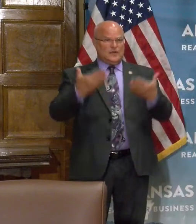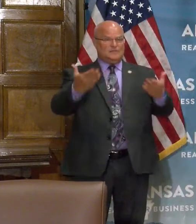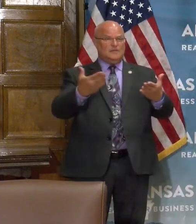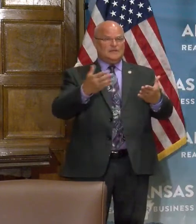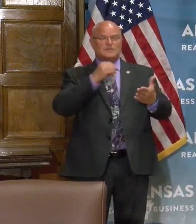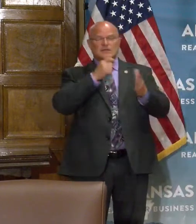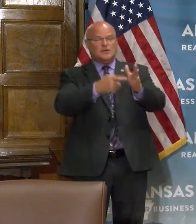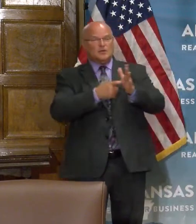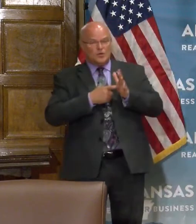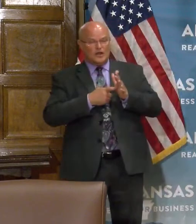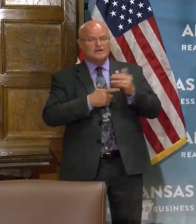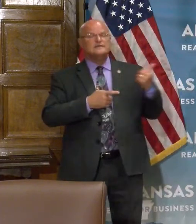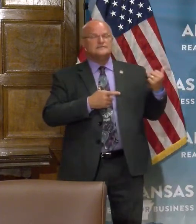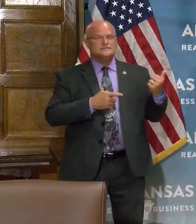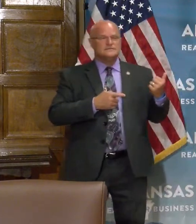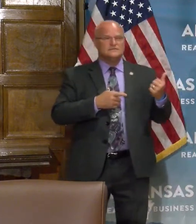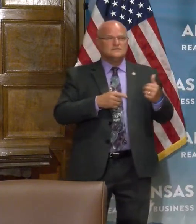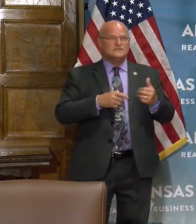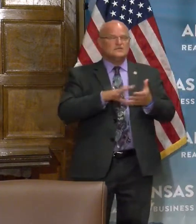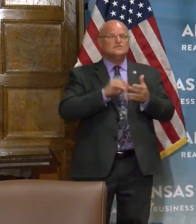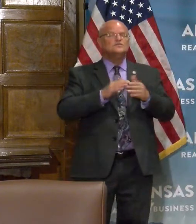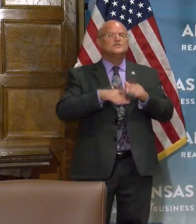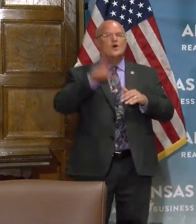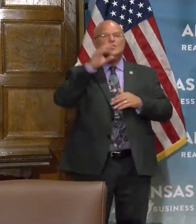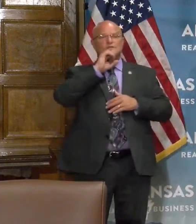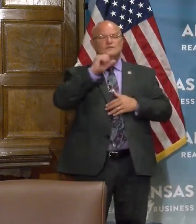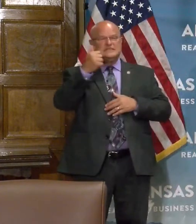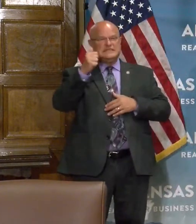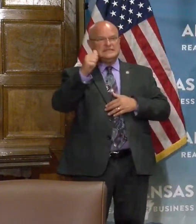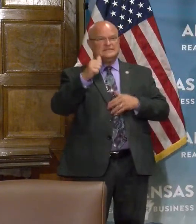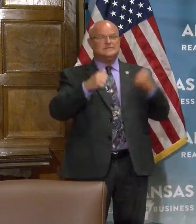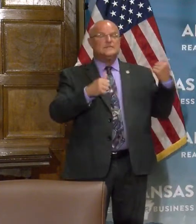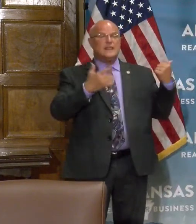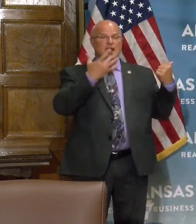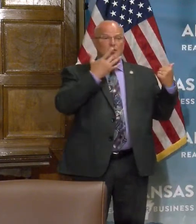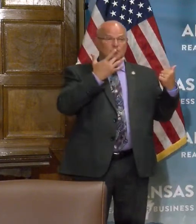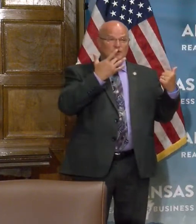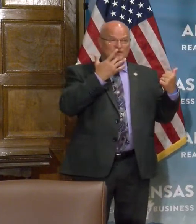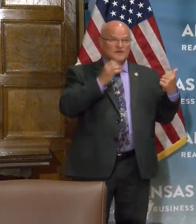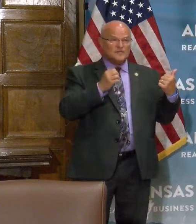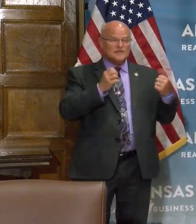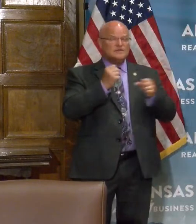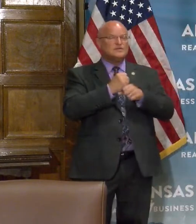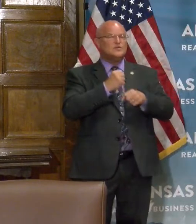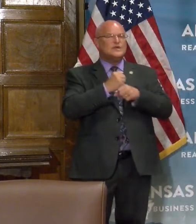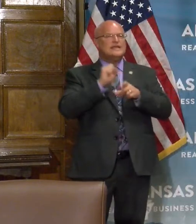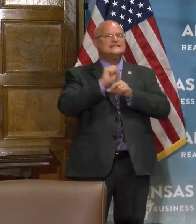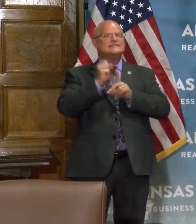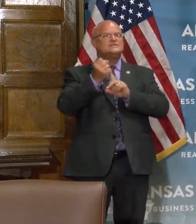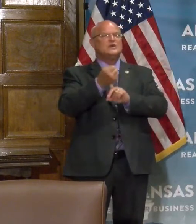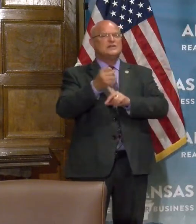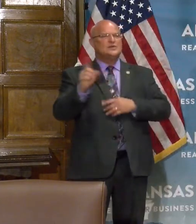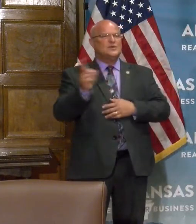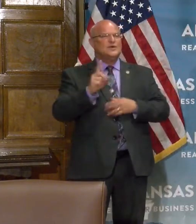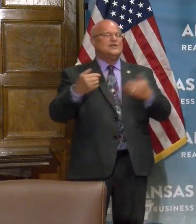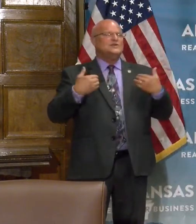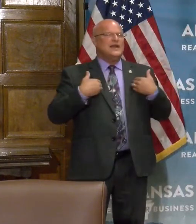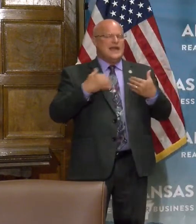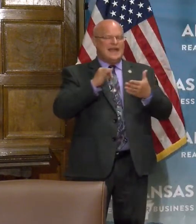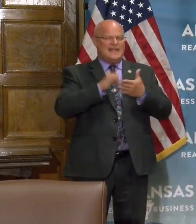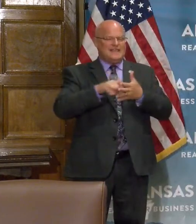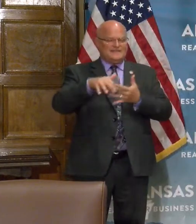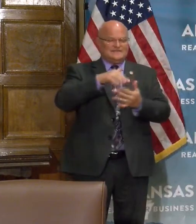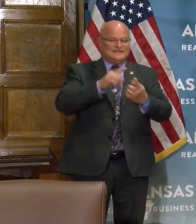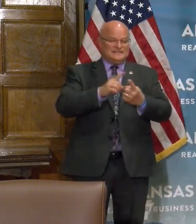but not required. Right. Again, Students over 10. our preference would be to create situations where you have that